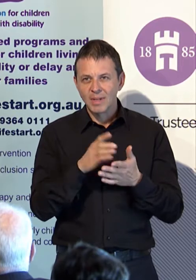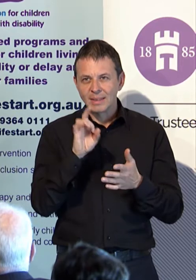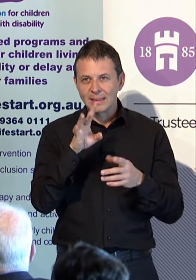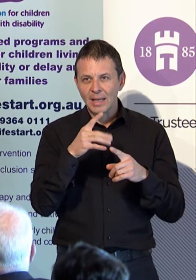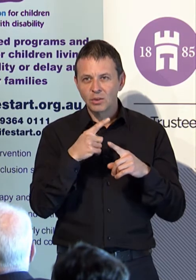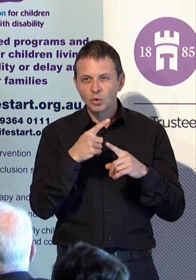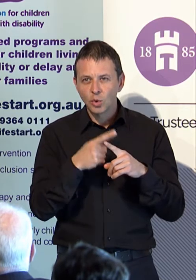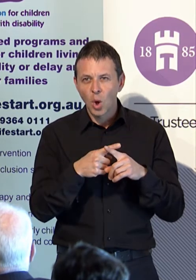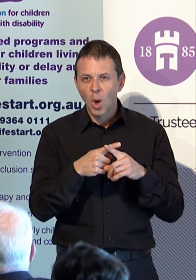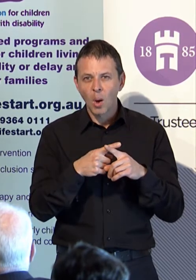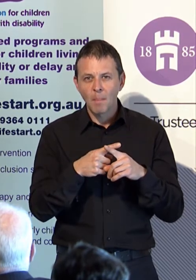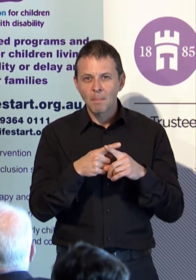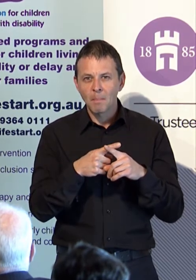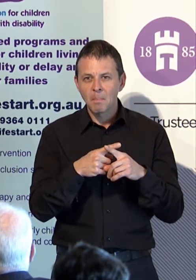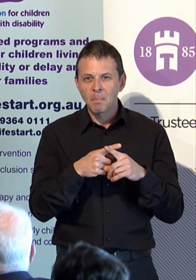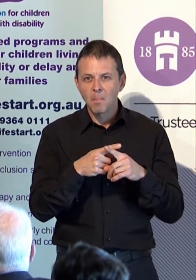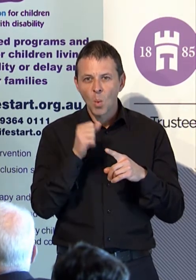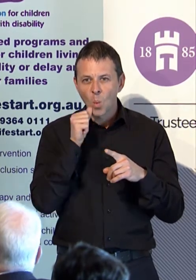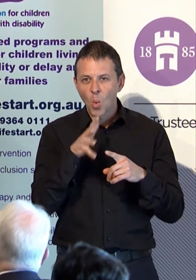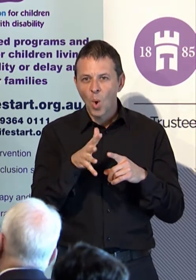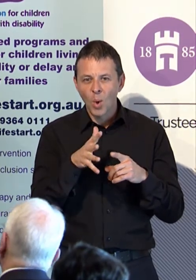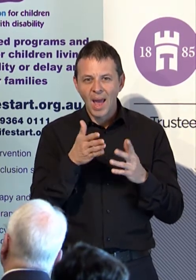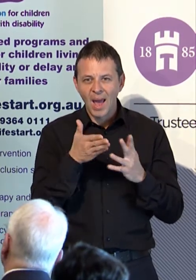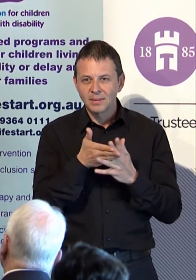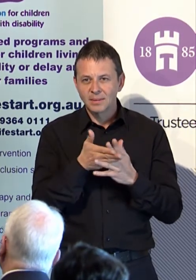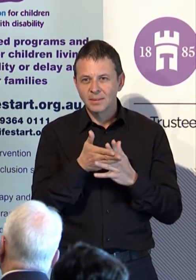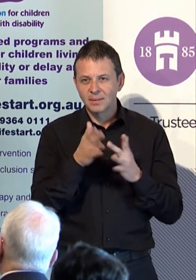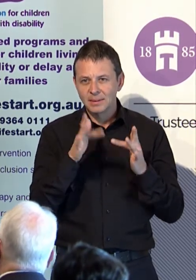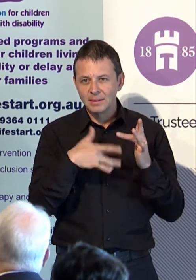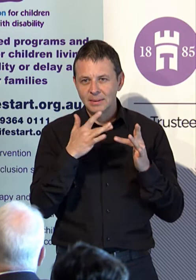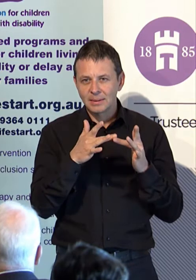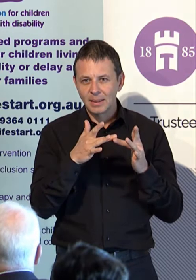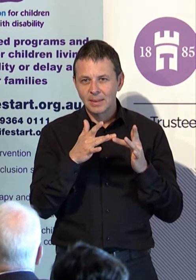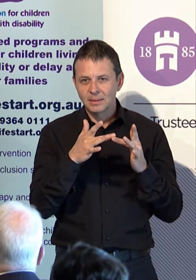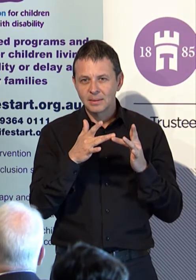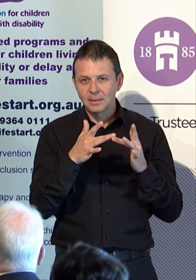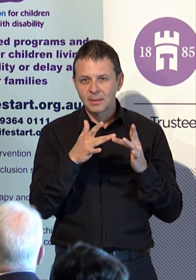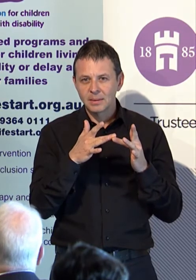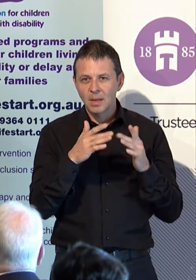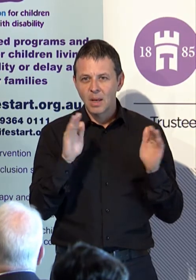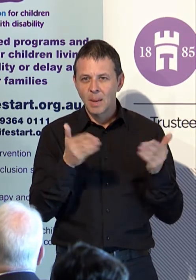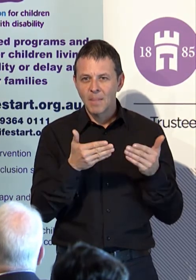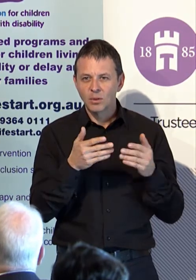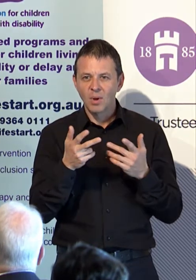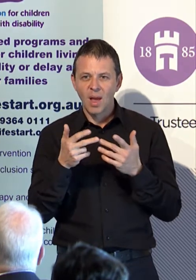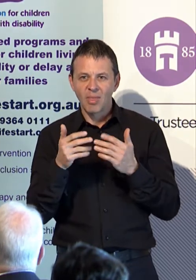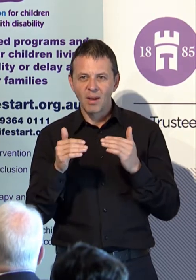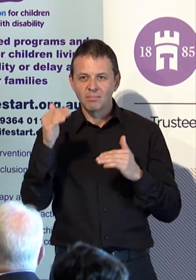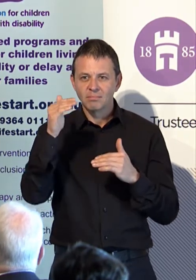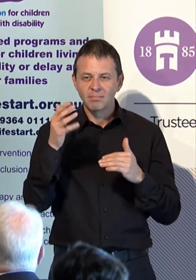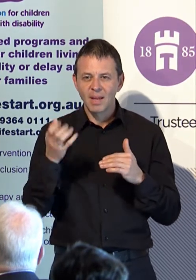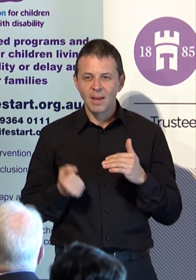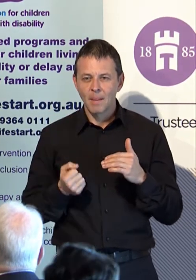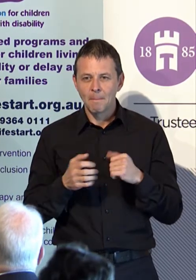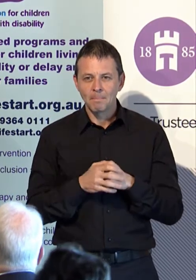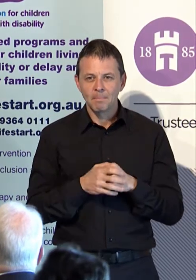less likely to have access to the internet than people in the top 20% of household incomes. So affordability is the key. So when I